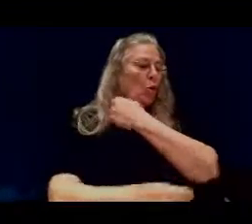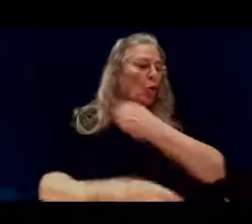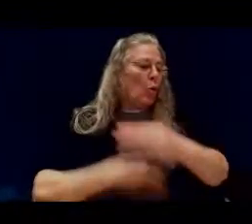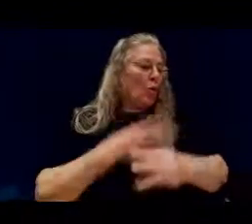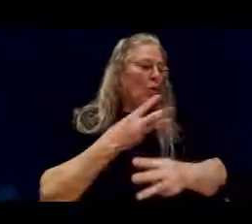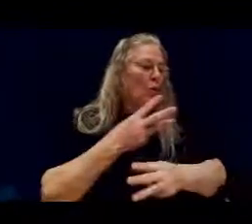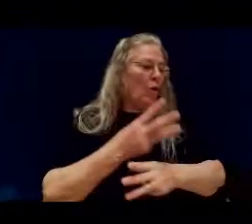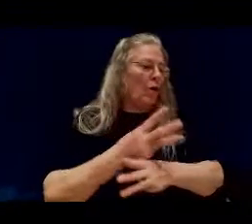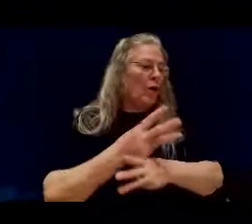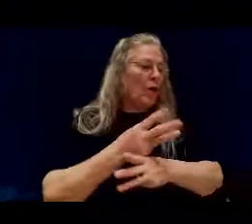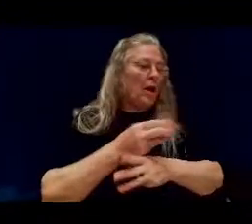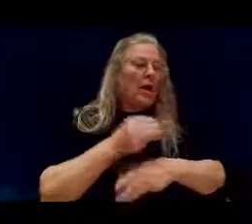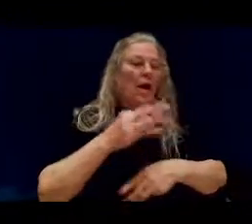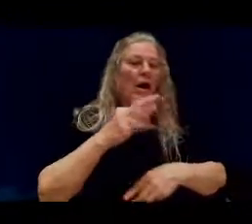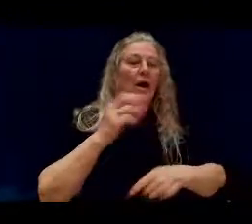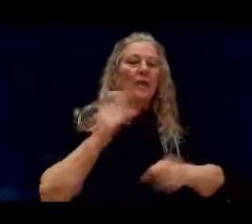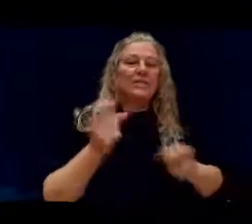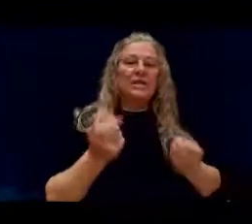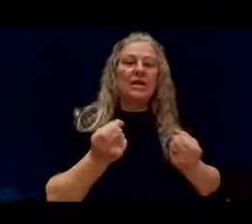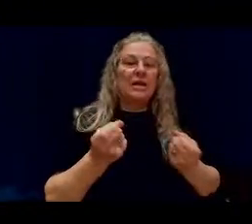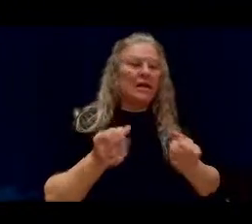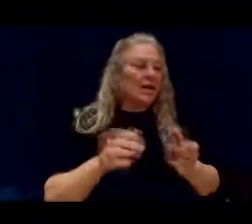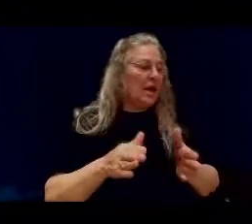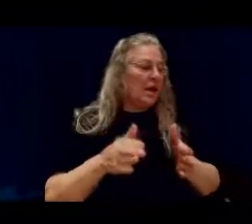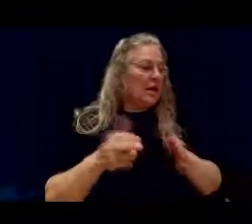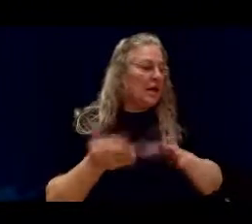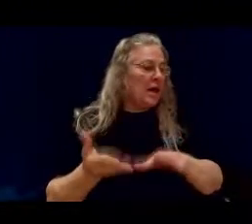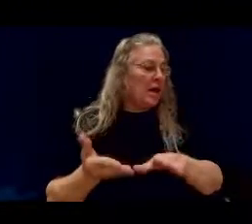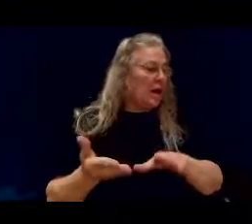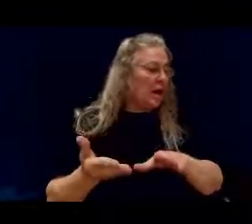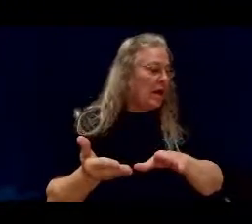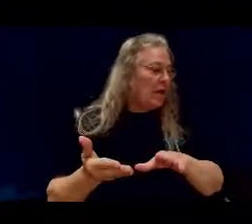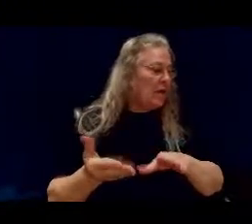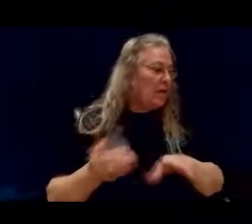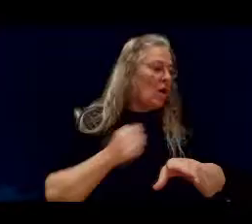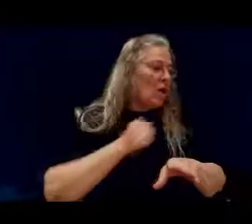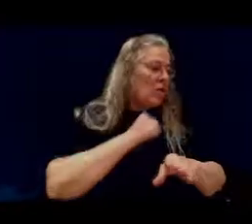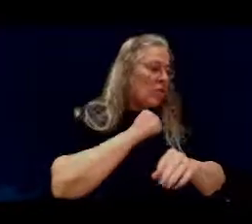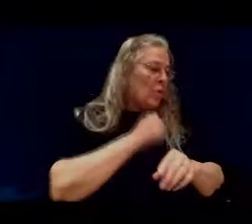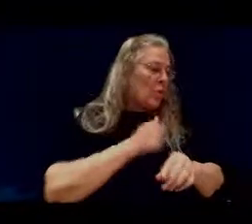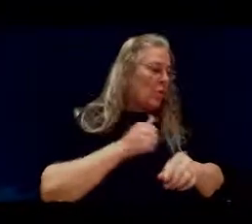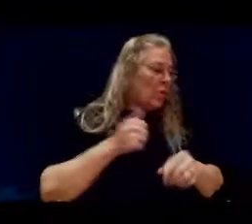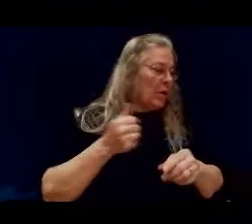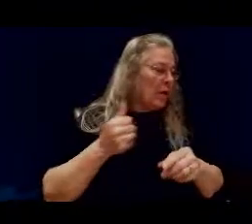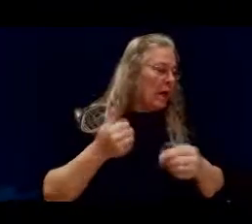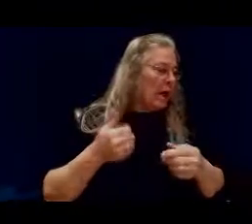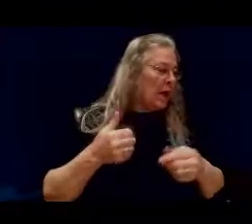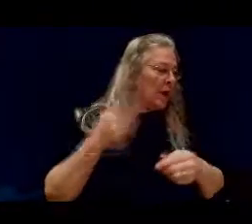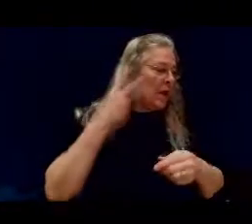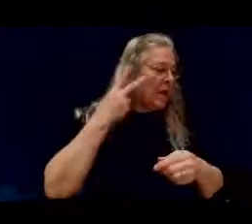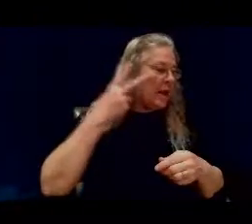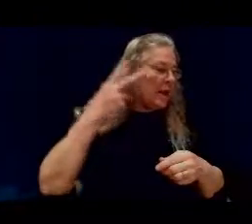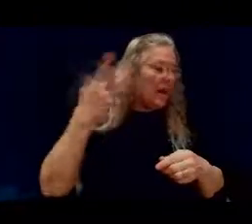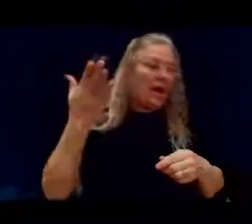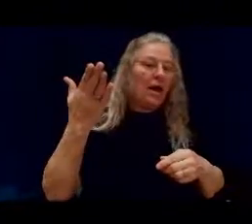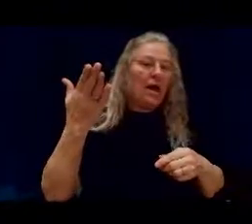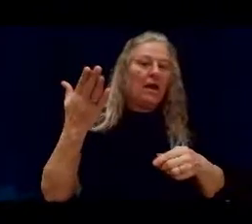poor world of sin and death, nor yet